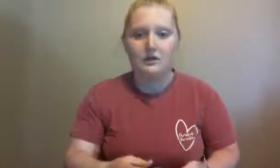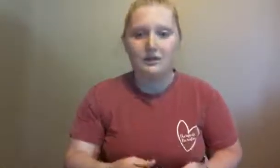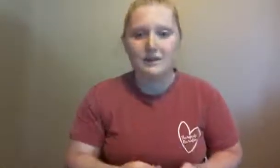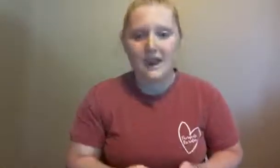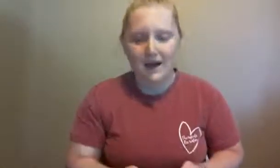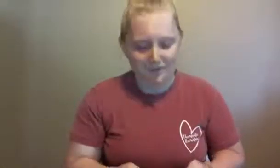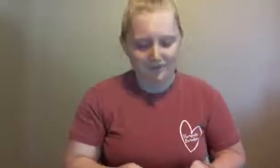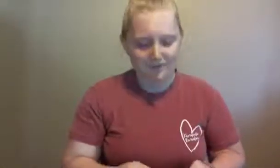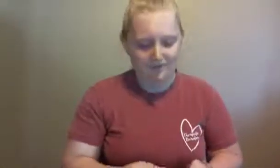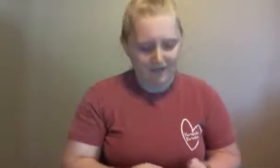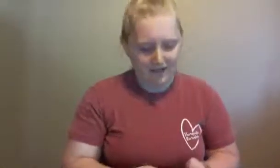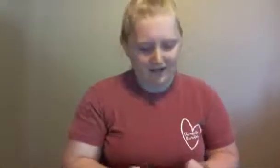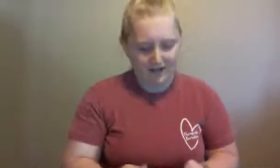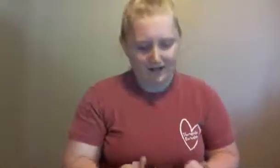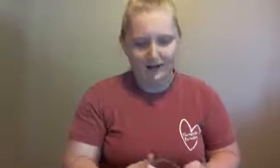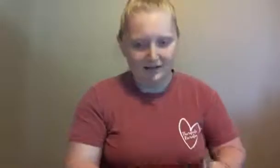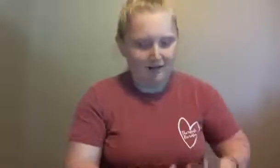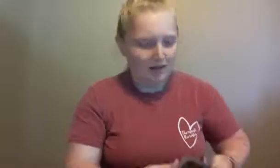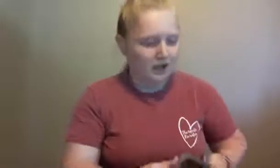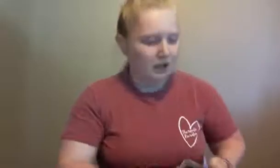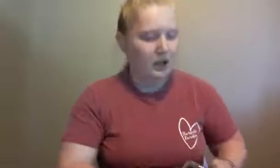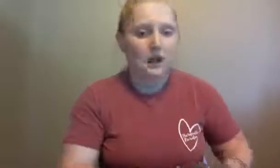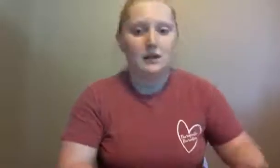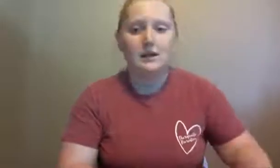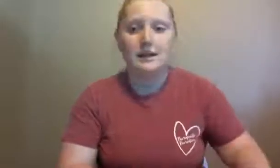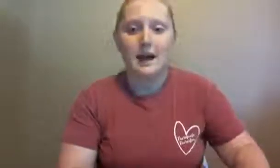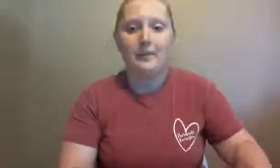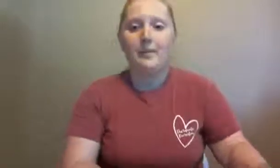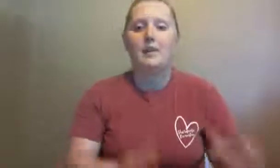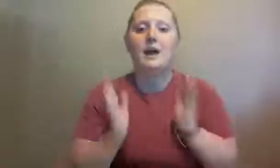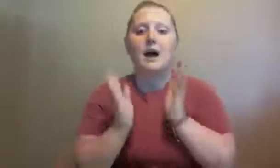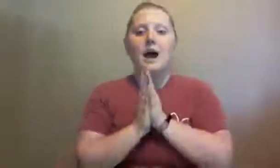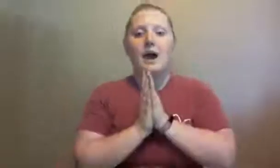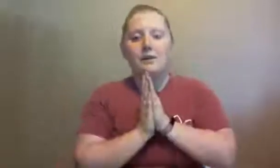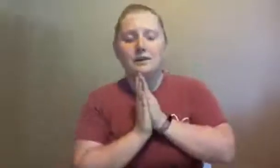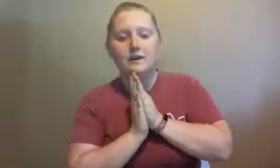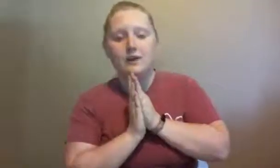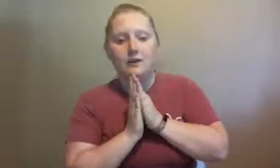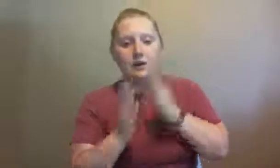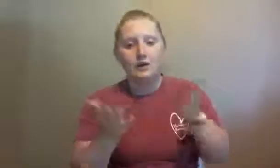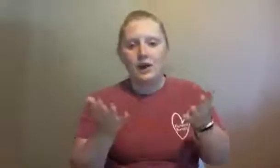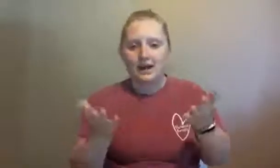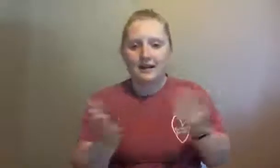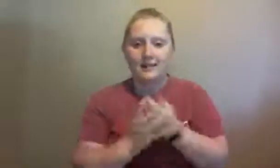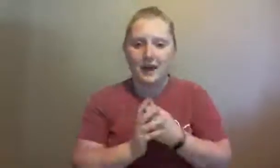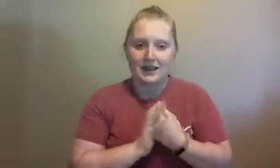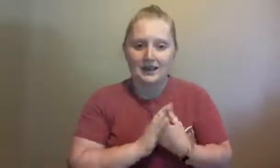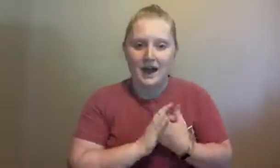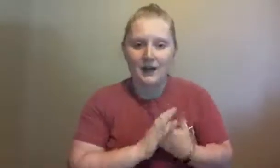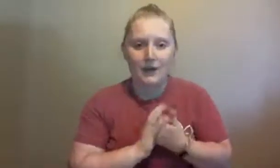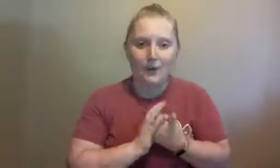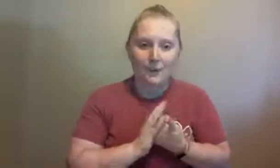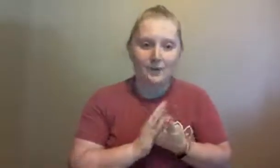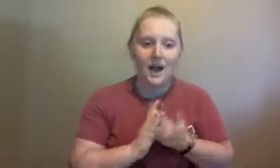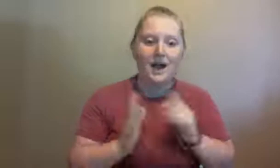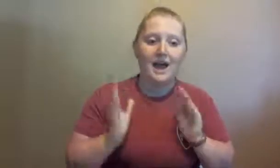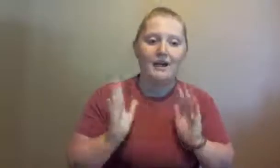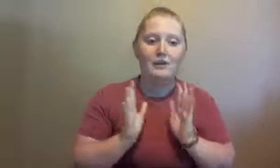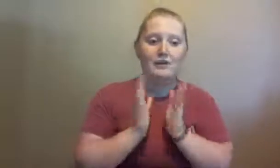So that was fun. Now, I want to know if you guys have pets at home. If you